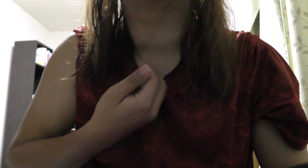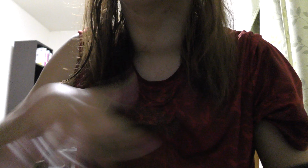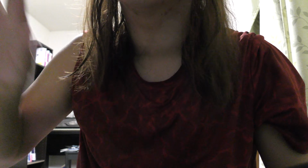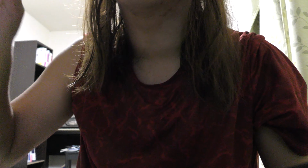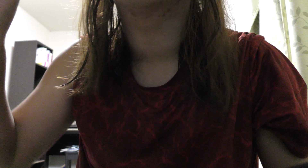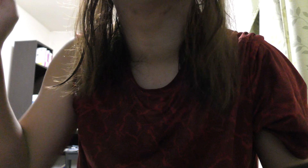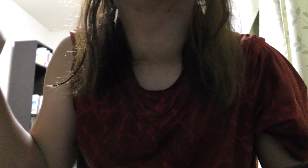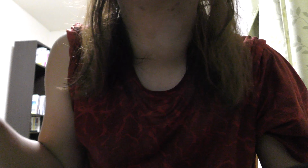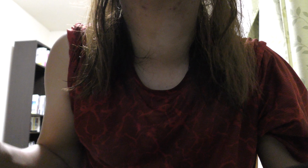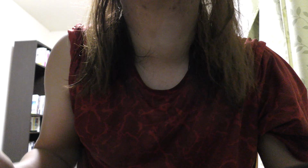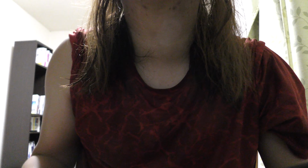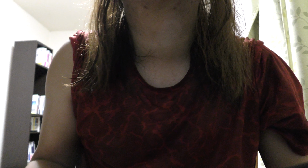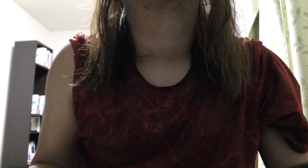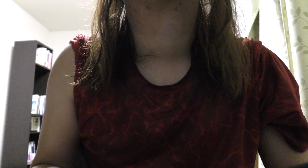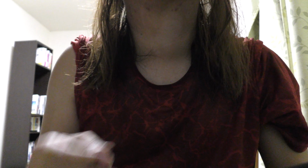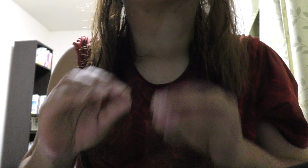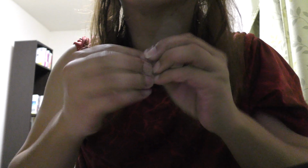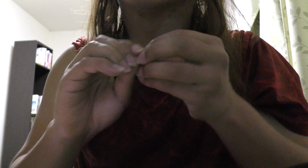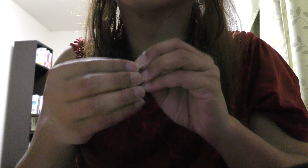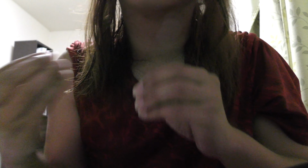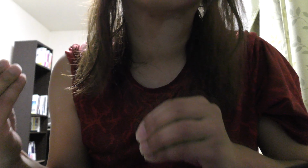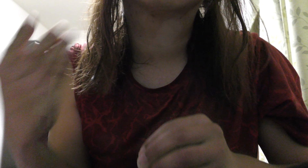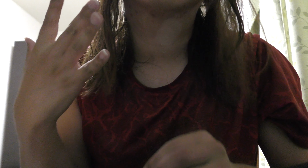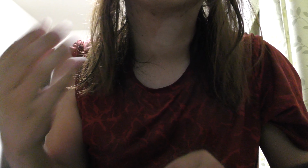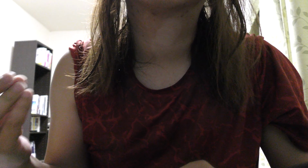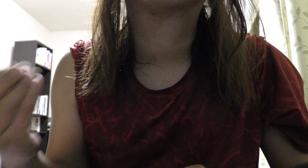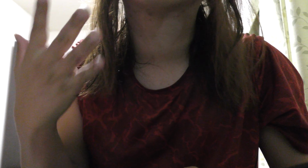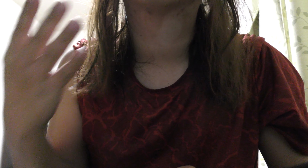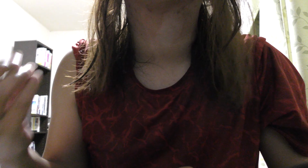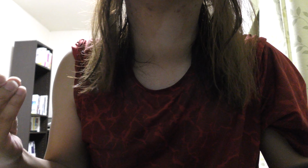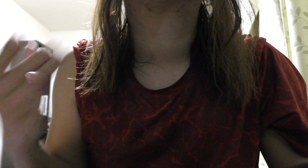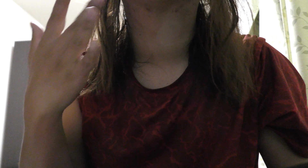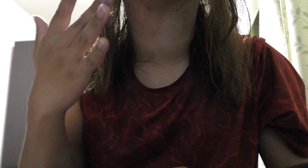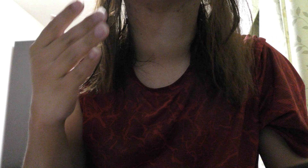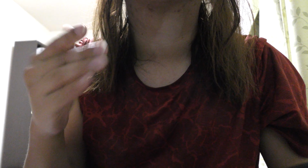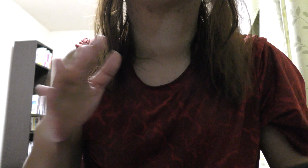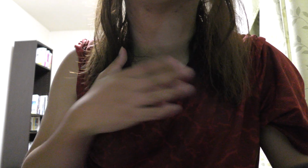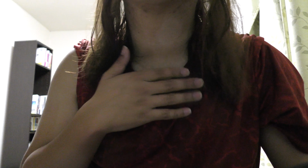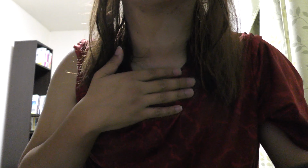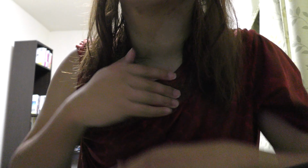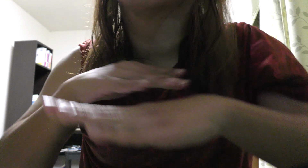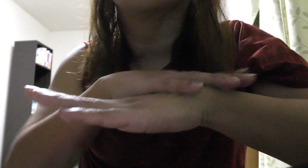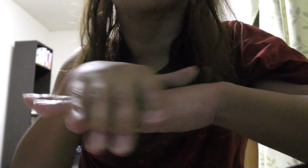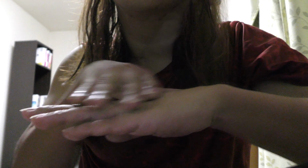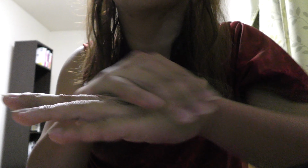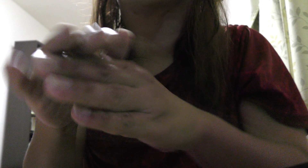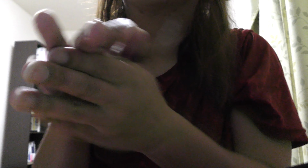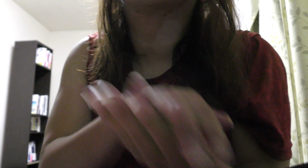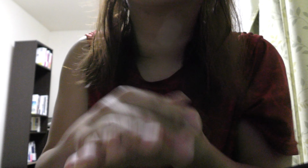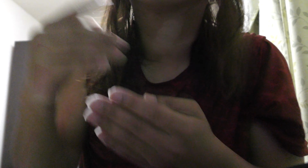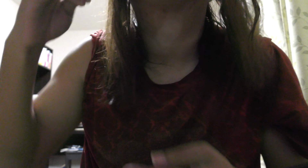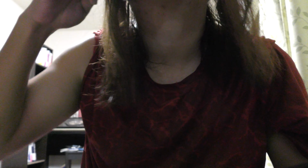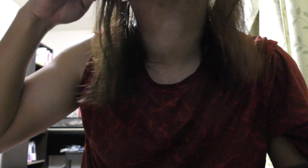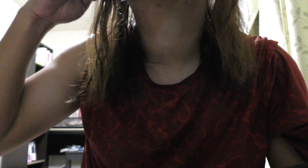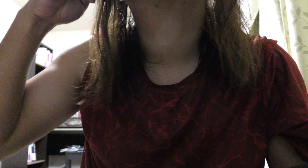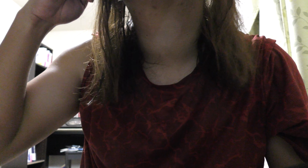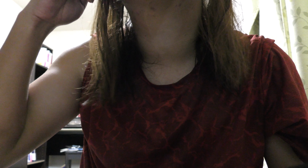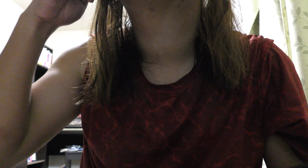try The light you see I've gone Crucify me now If